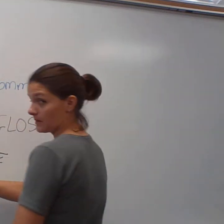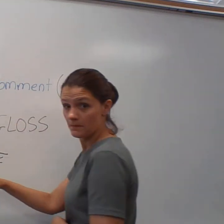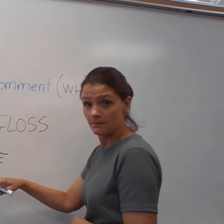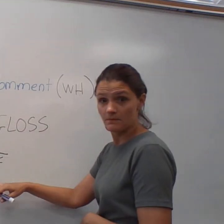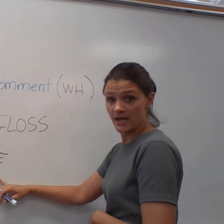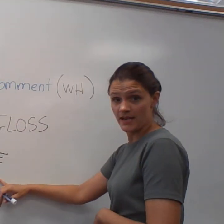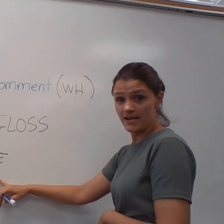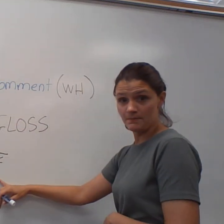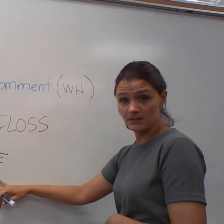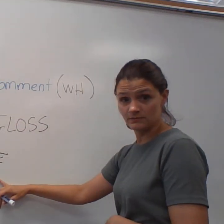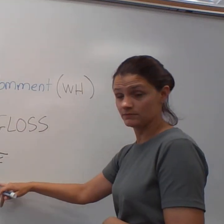my name,